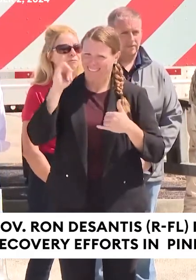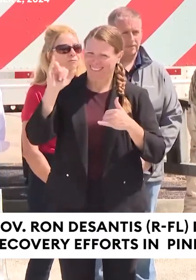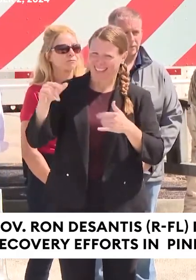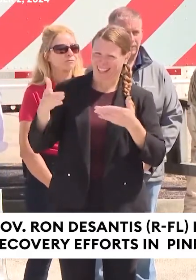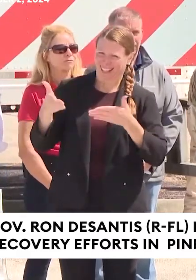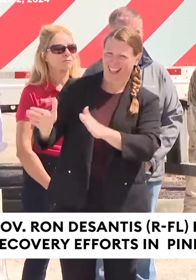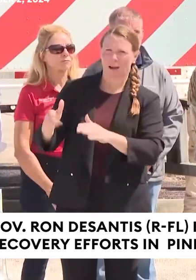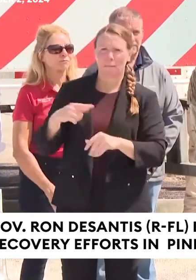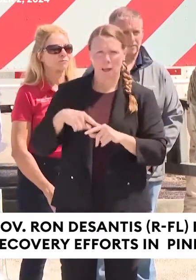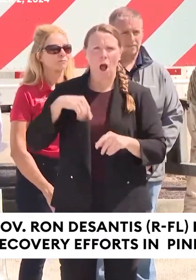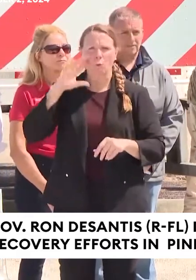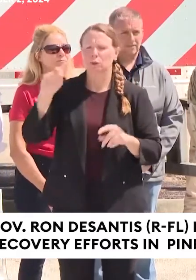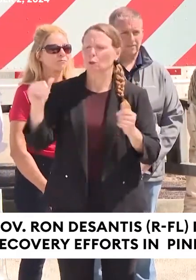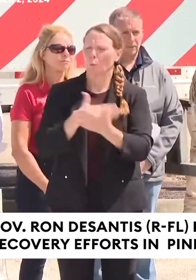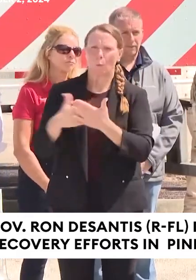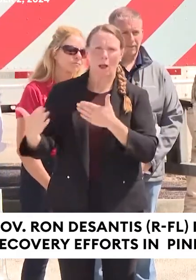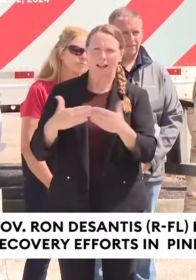whatever I can to avert it.